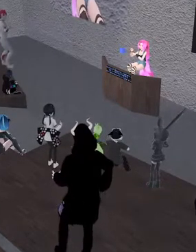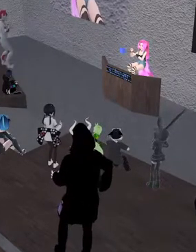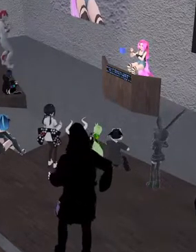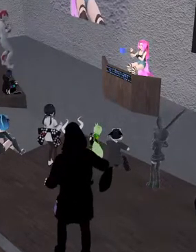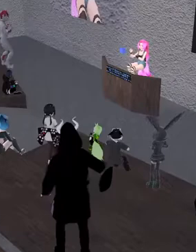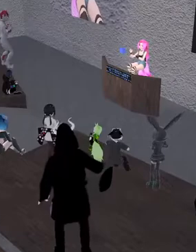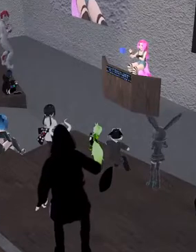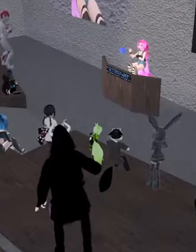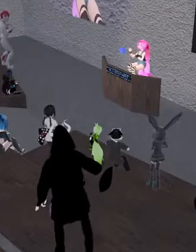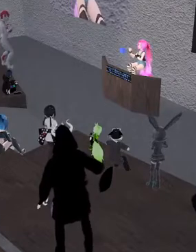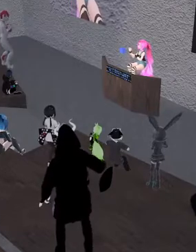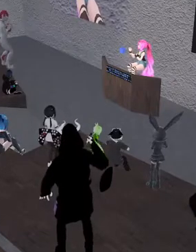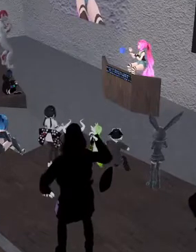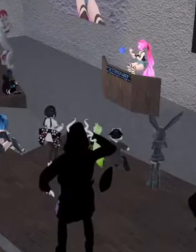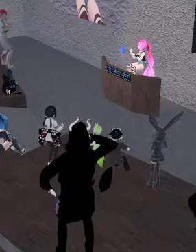Skira.